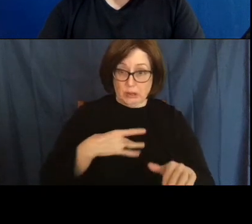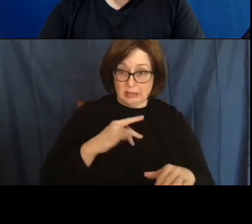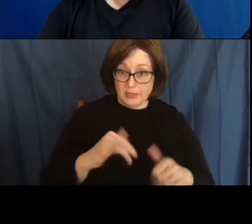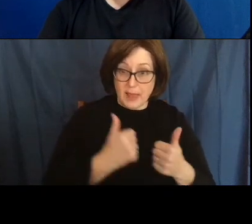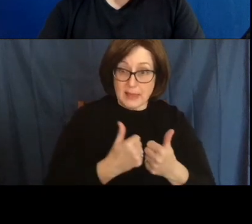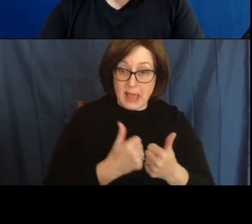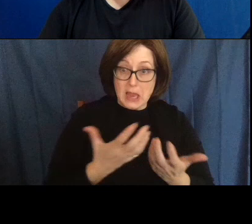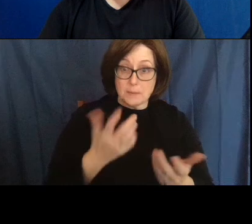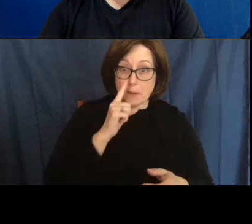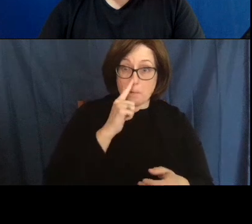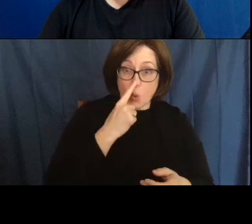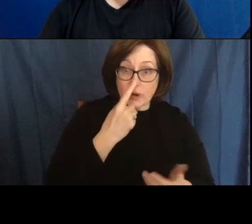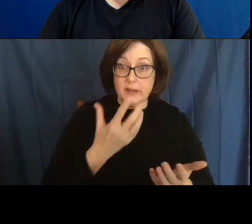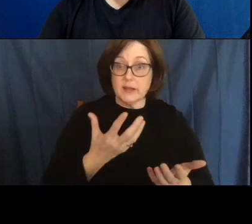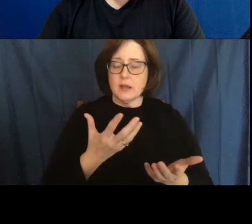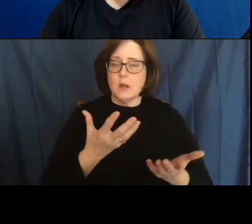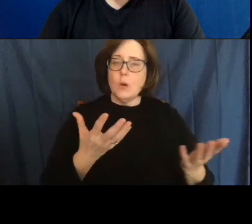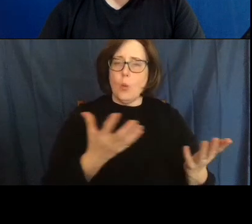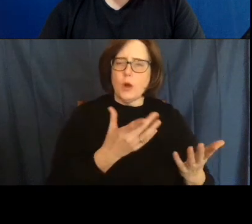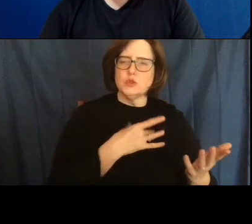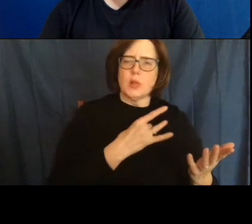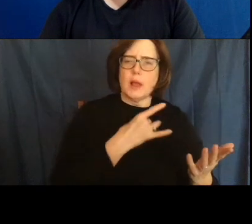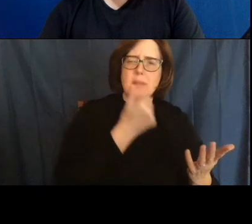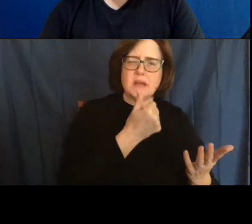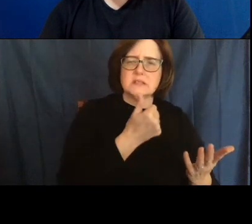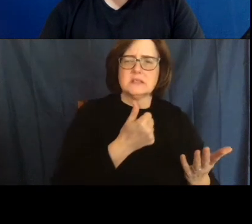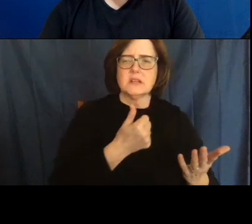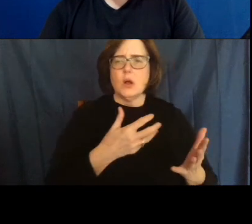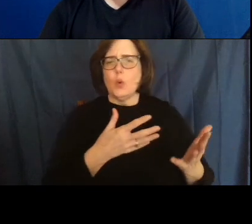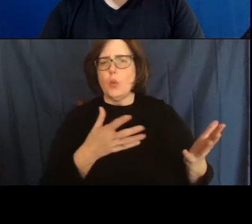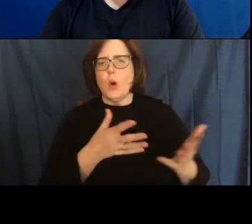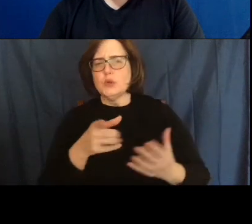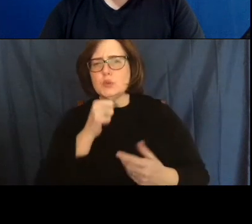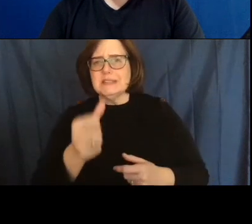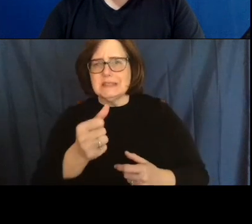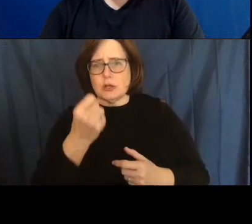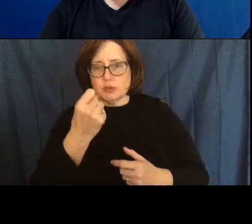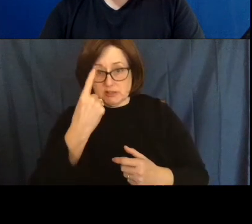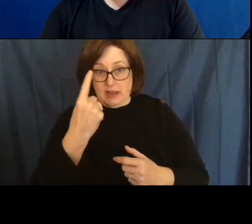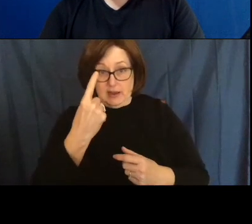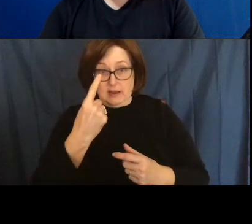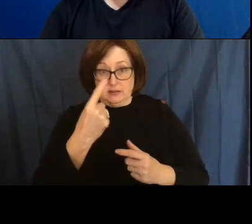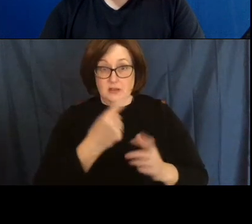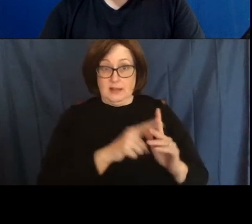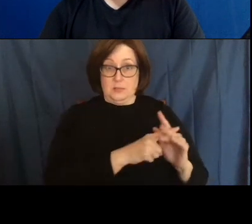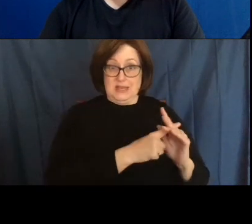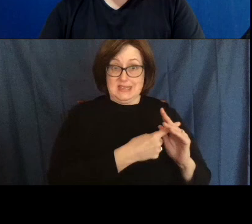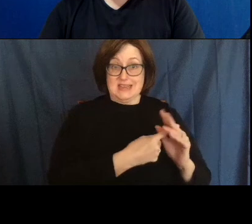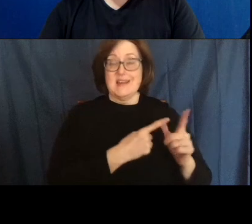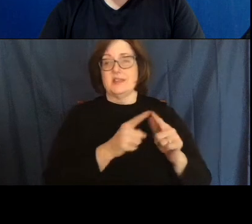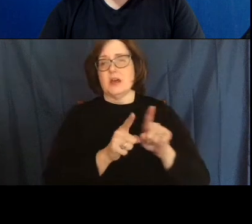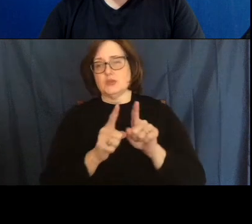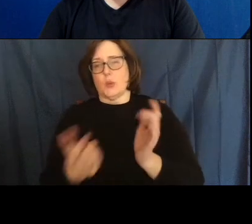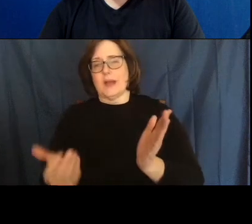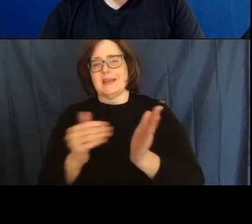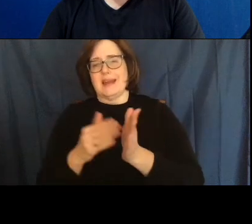what don't they understand, and then ask the same questions at the end of the intervention. And you can sometimes really shed a light on how quickly